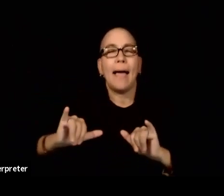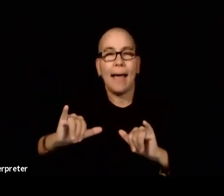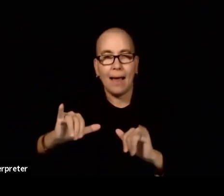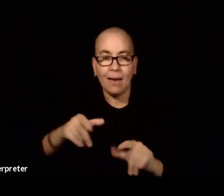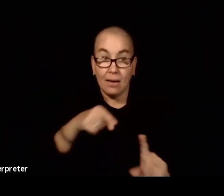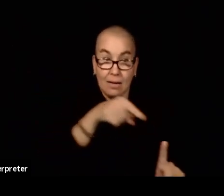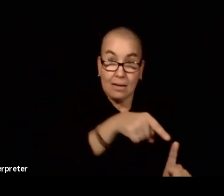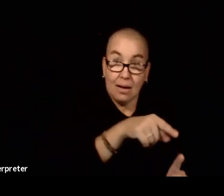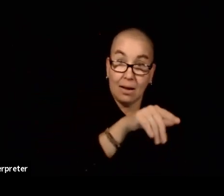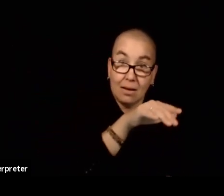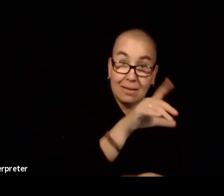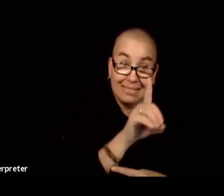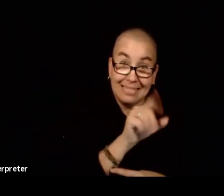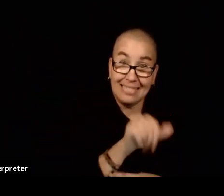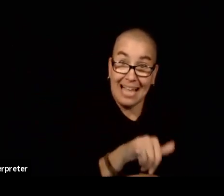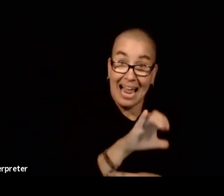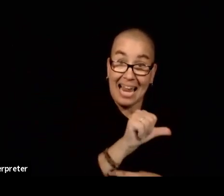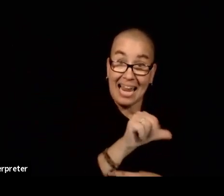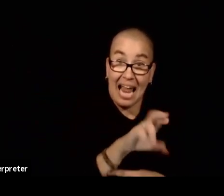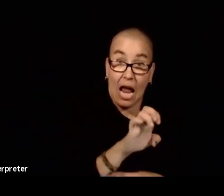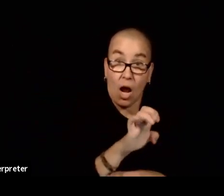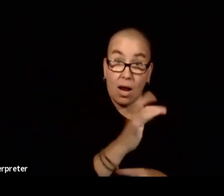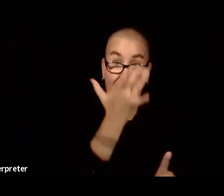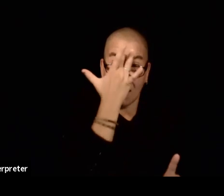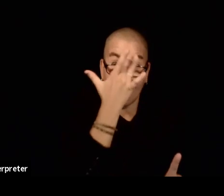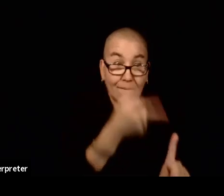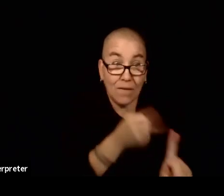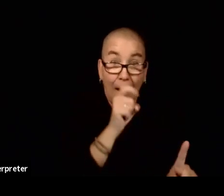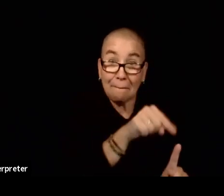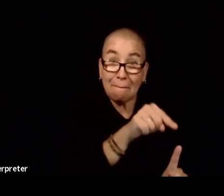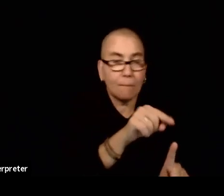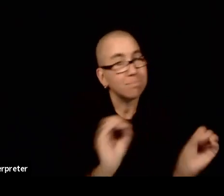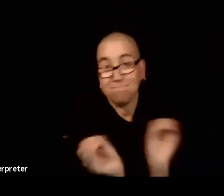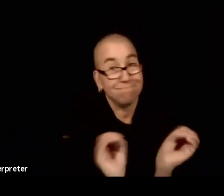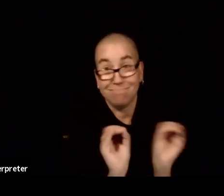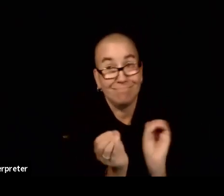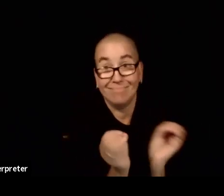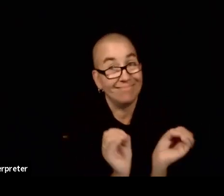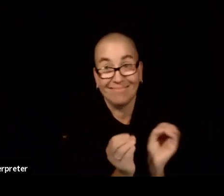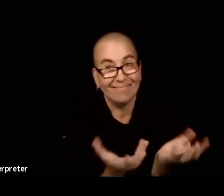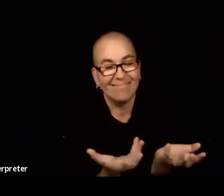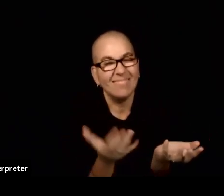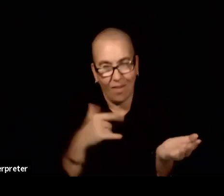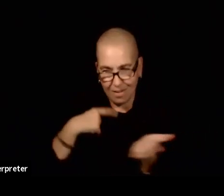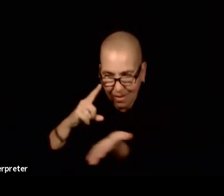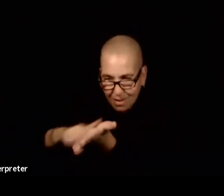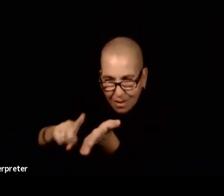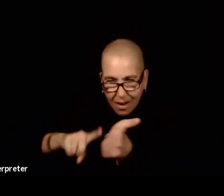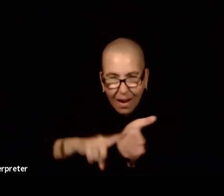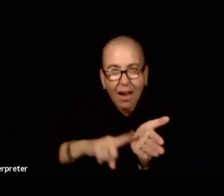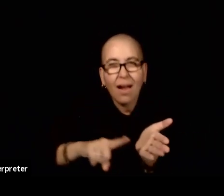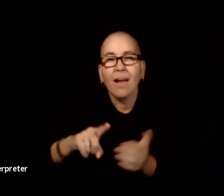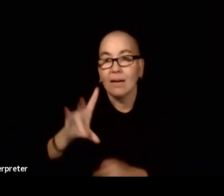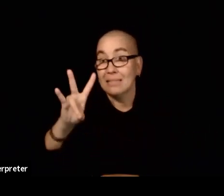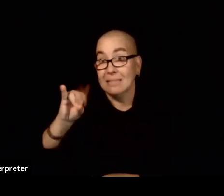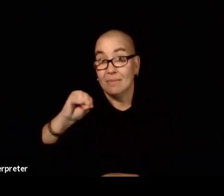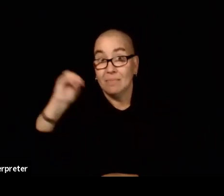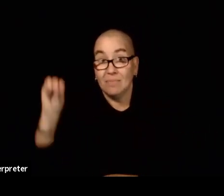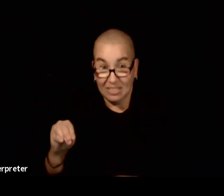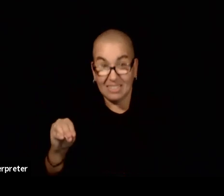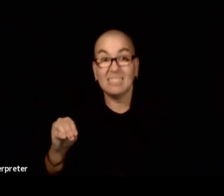as the commissioner said, 70% of child care programs that have had cases have had only one case,